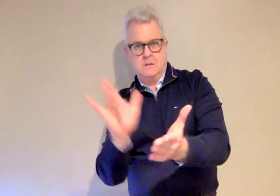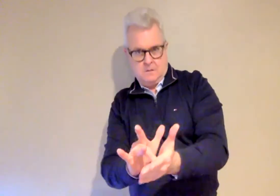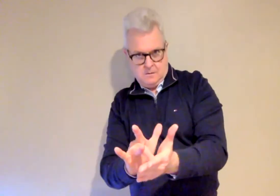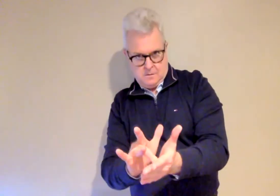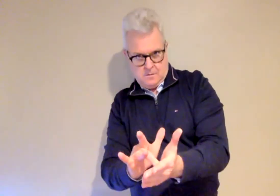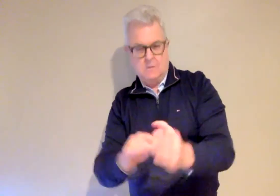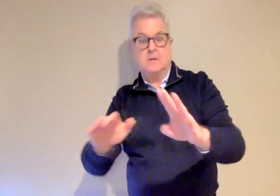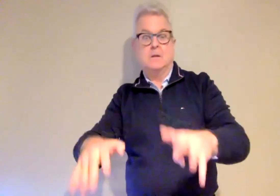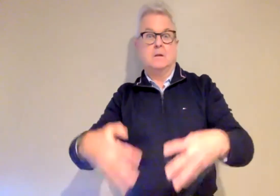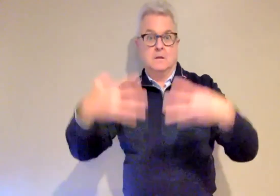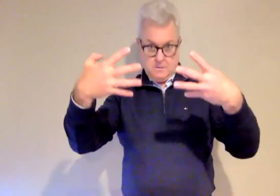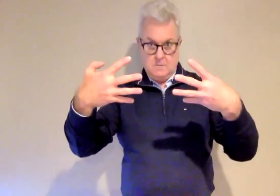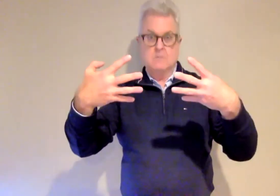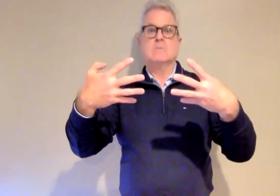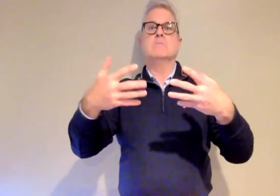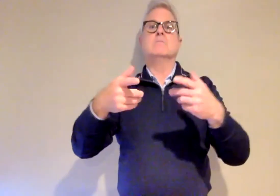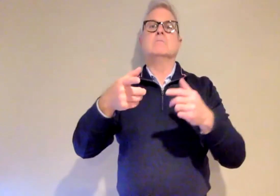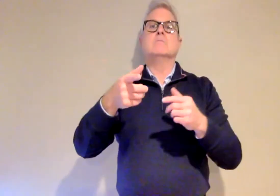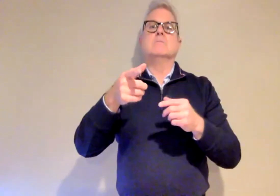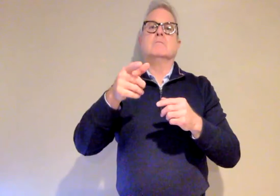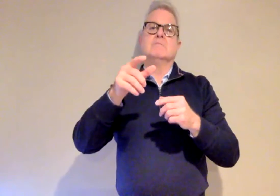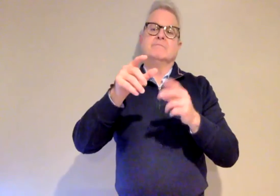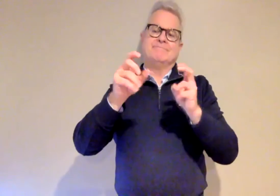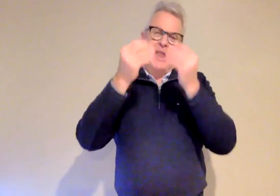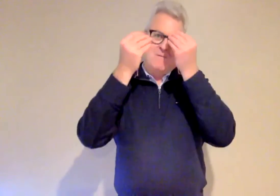Once you find that one, you click on that link, it'll pull up the page